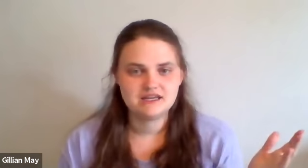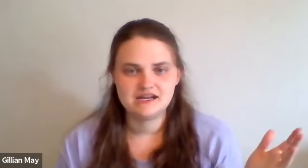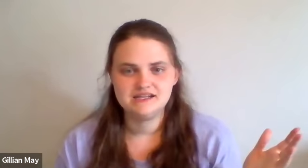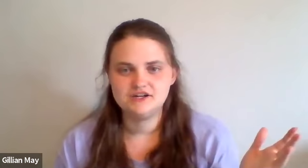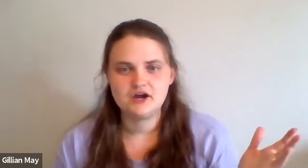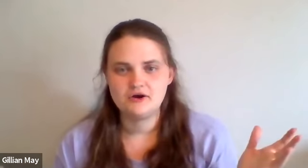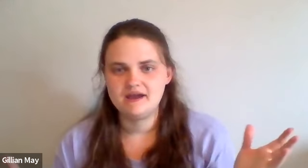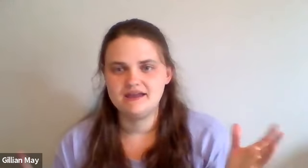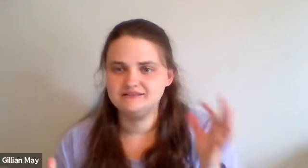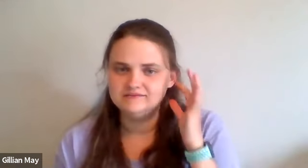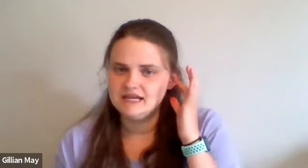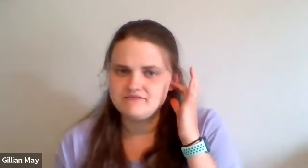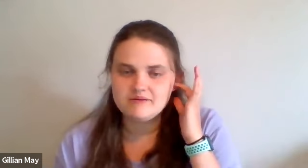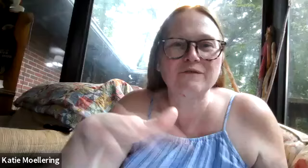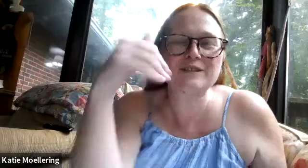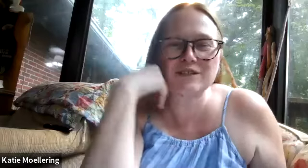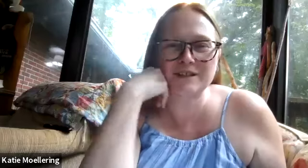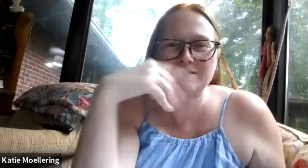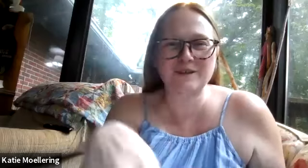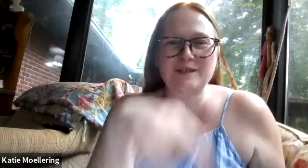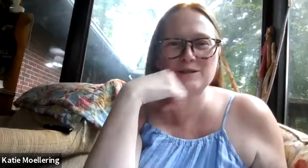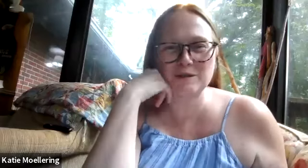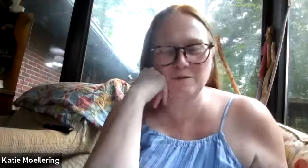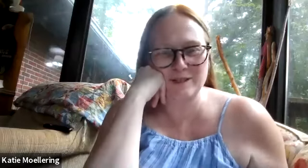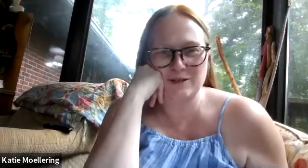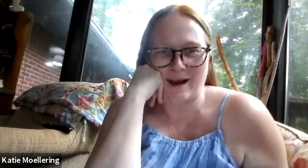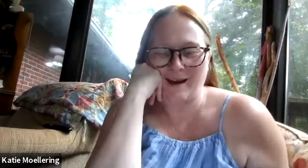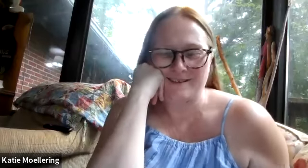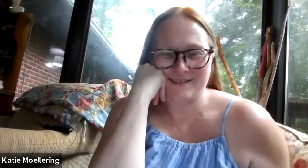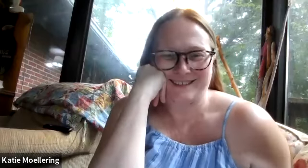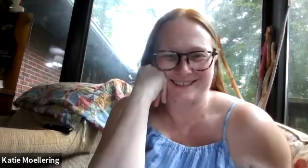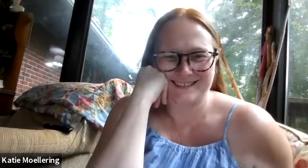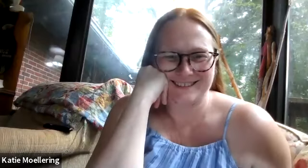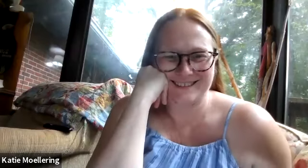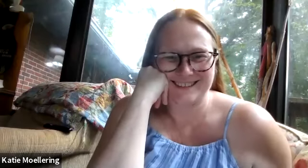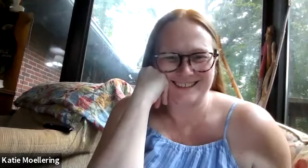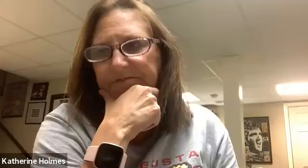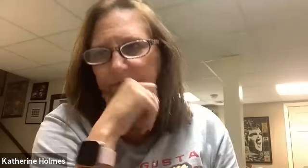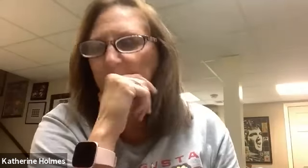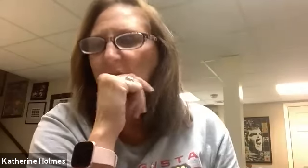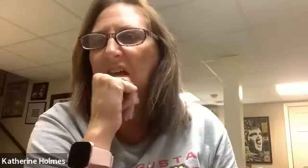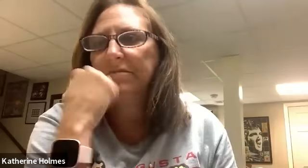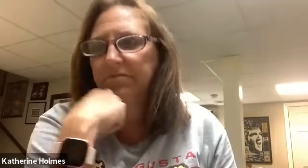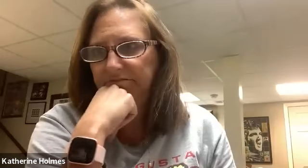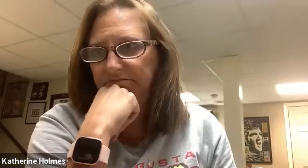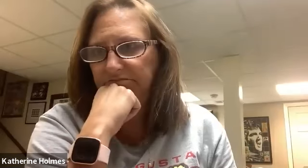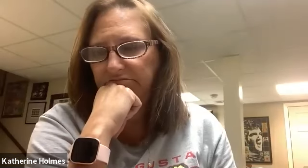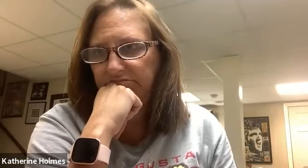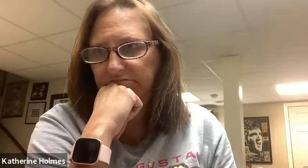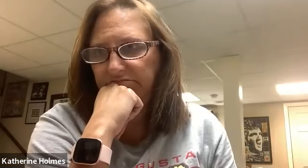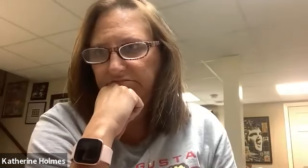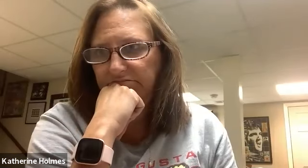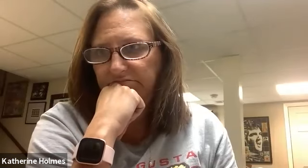it, and if No, finish the ones you have. so Yeah. oh yeah, no, I got a lot and I can easily find